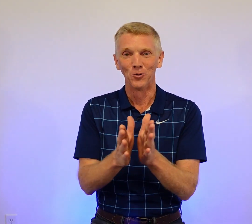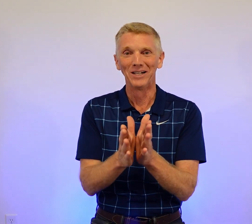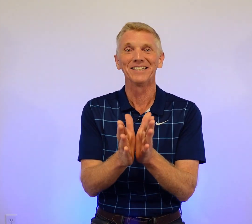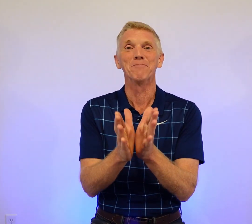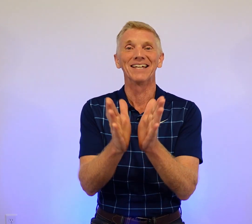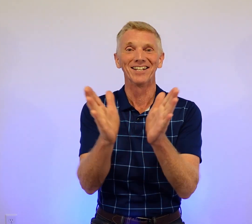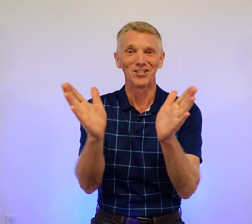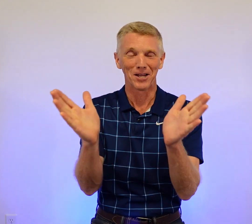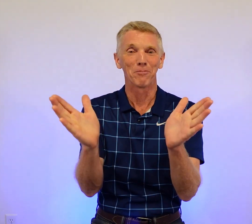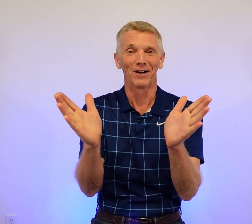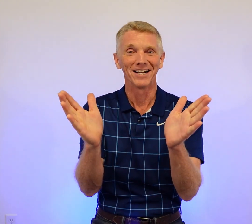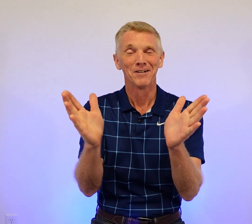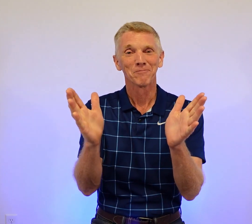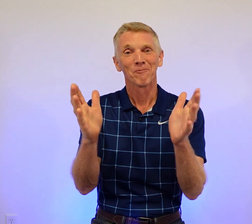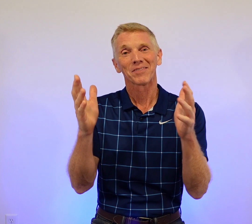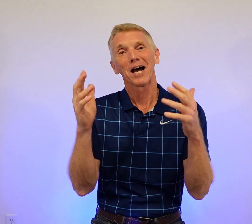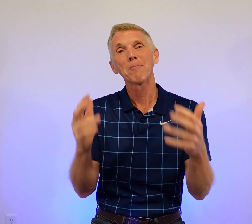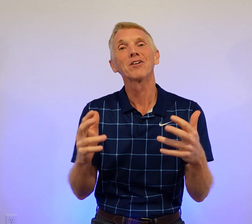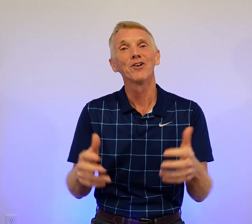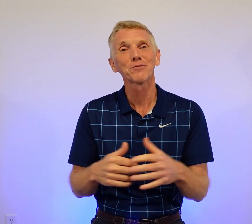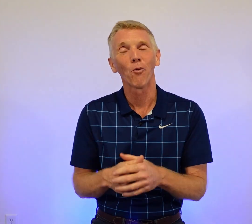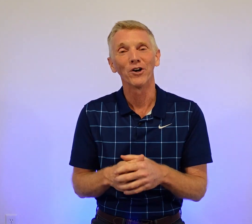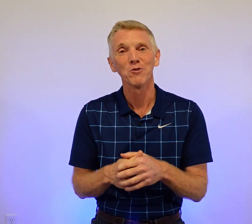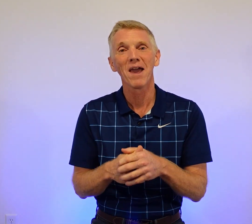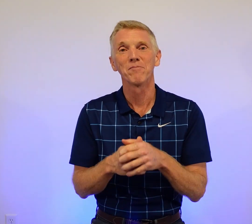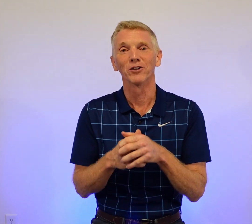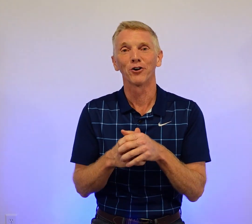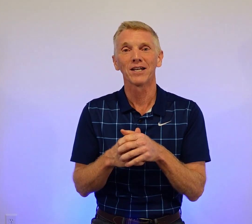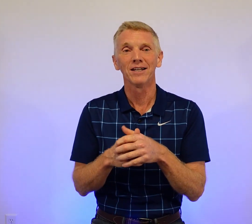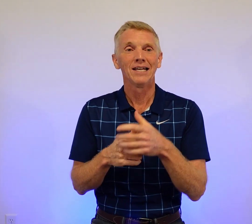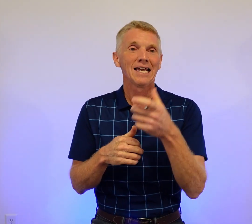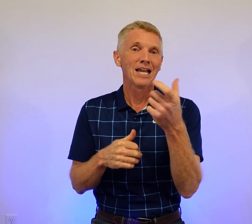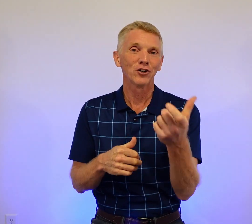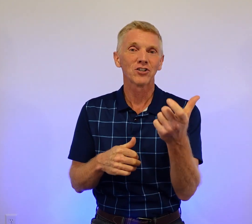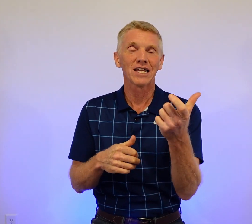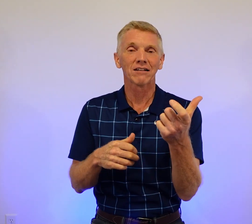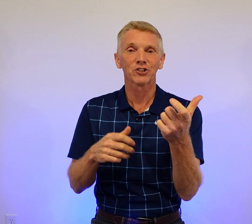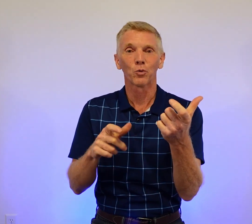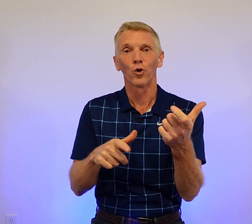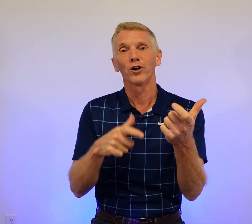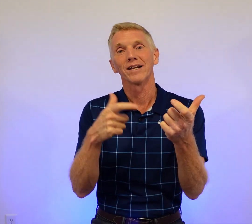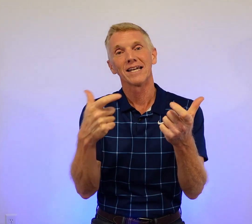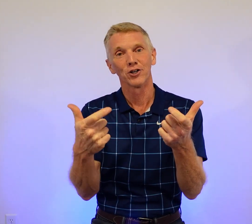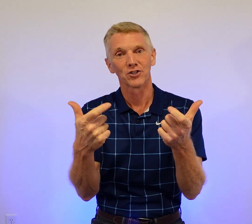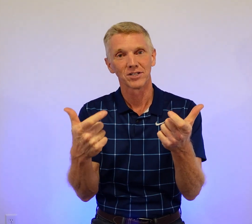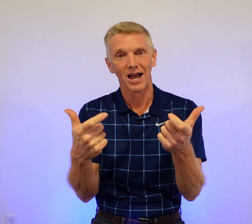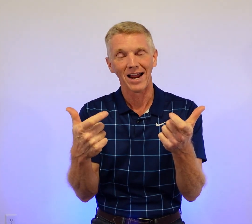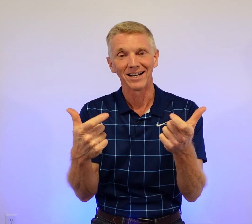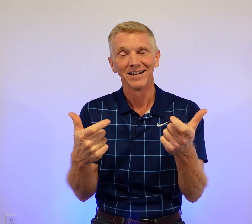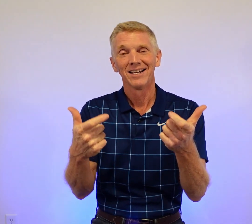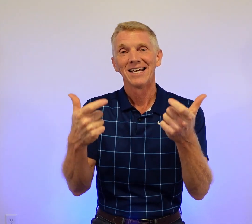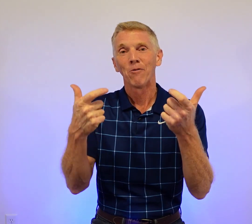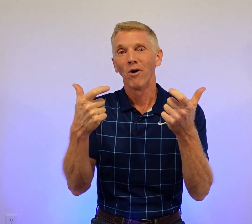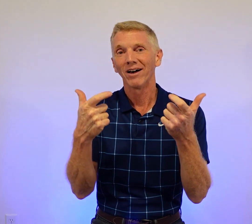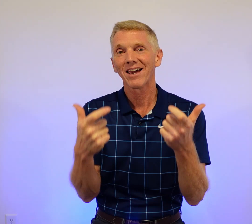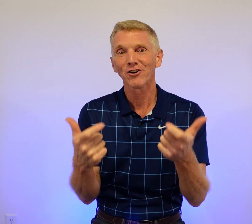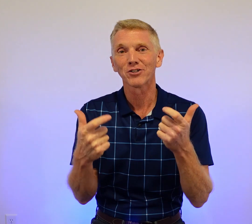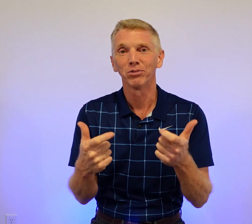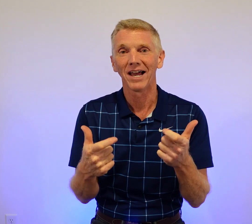really begin to separate. Up until this point, you may have been learning, here's the English word and here's the sign. Well, here's the place